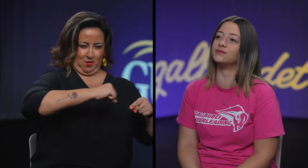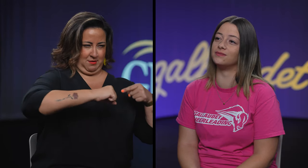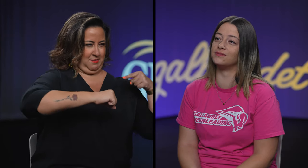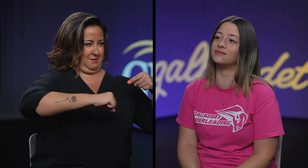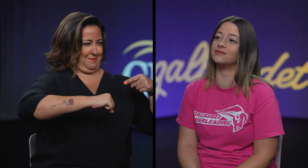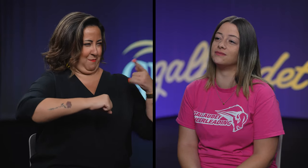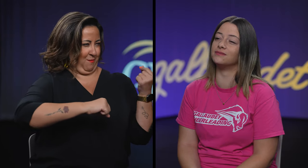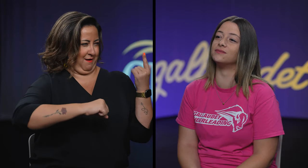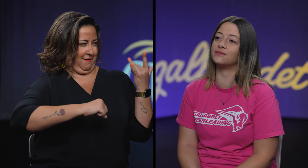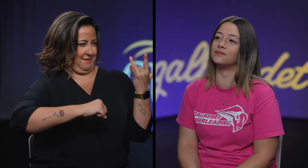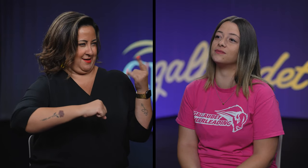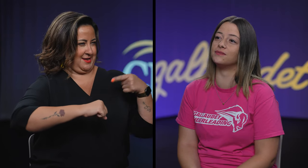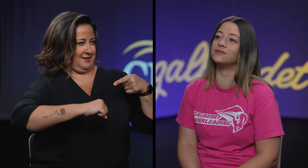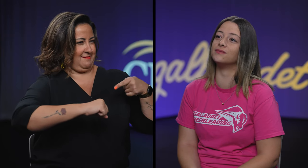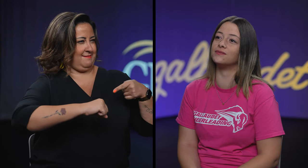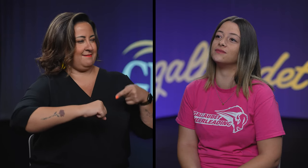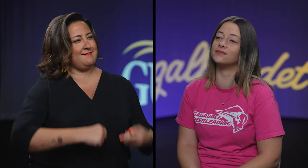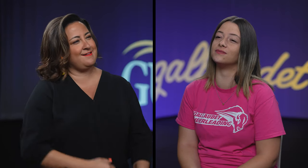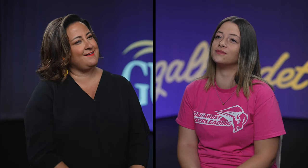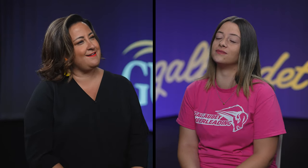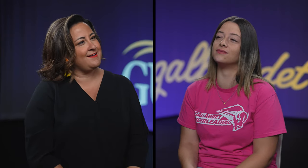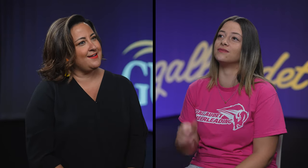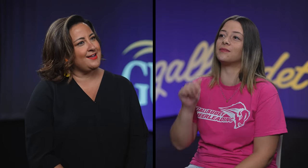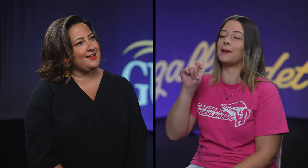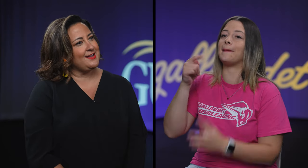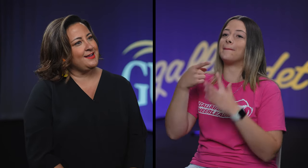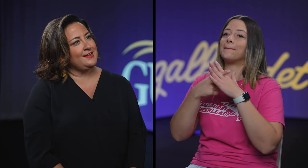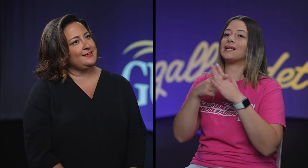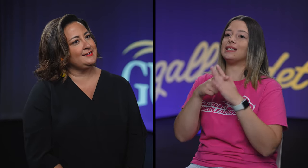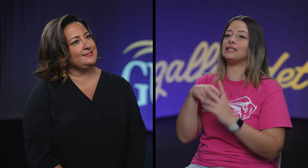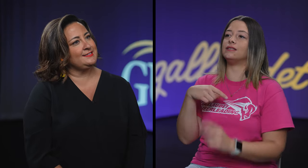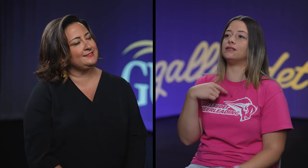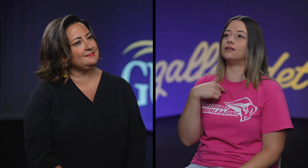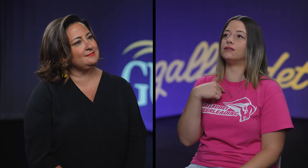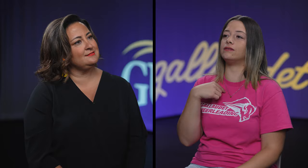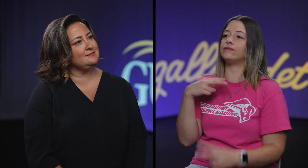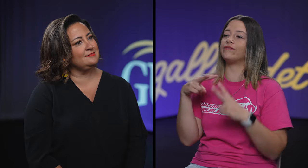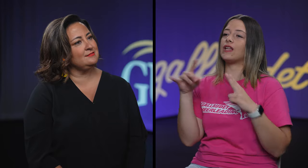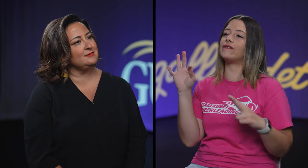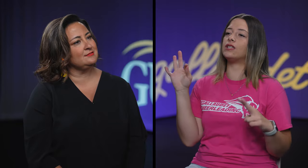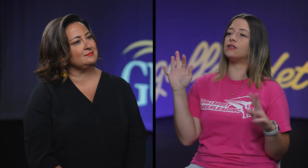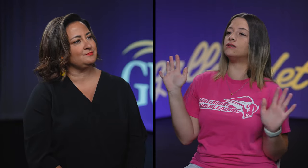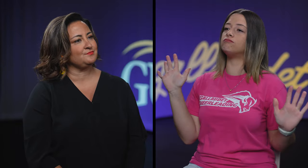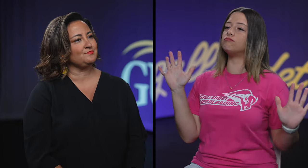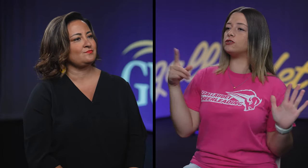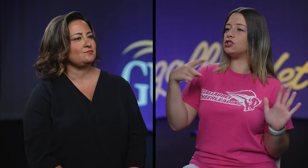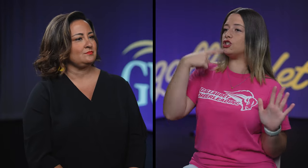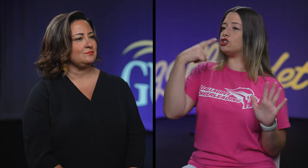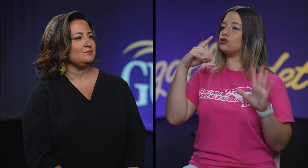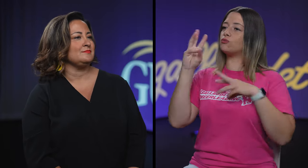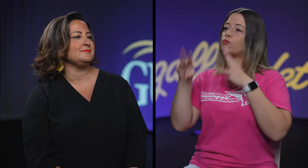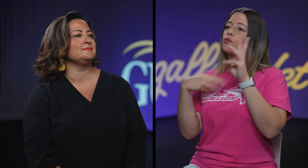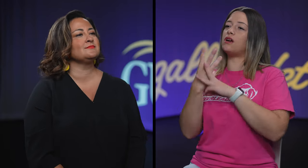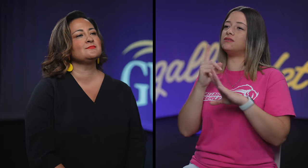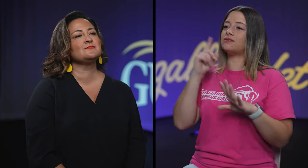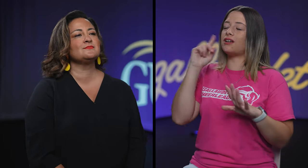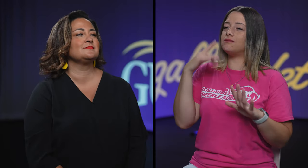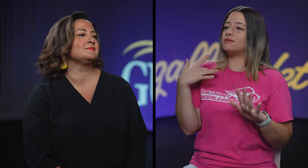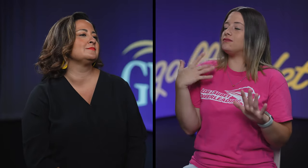was. What triggered that? At the beginning, I was kind of standoffish. I thought the hearing world was better and that the deaf world was something that